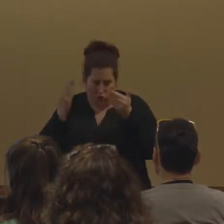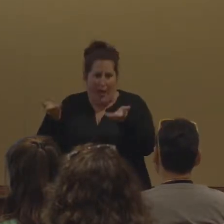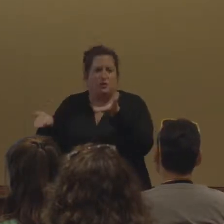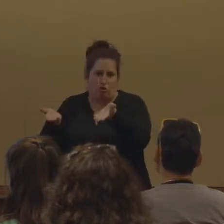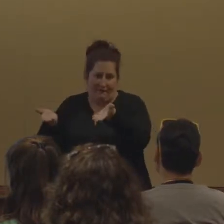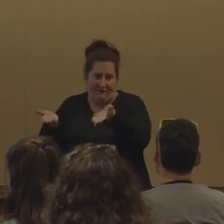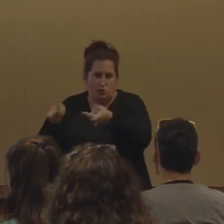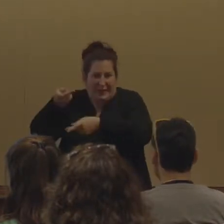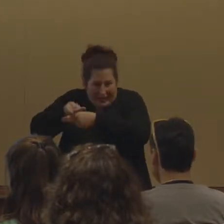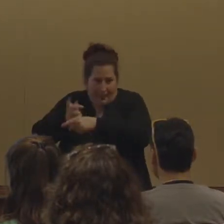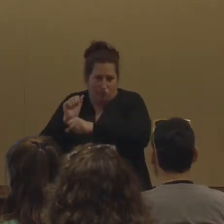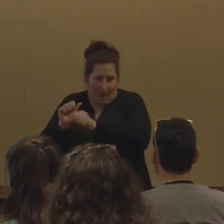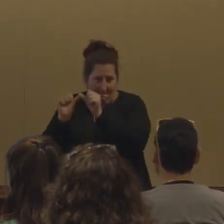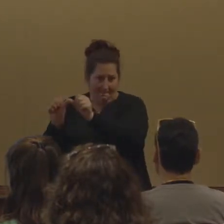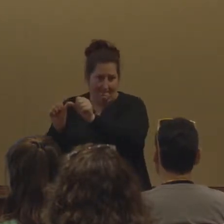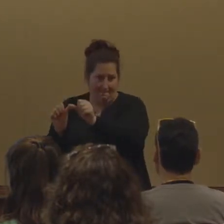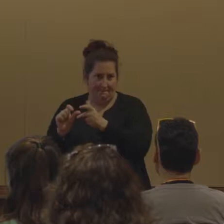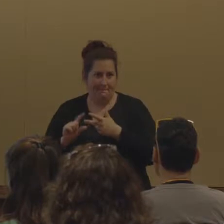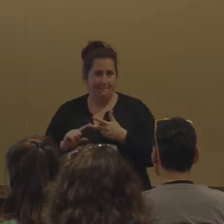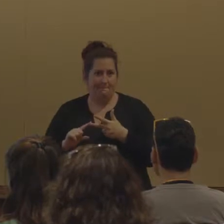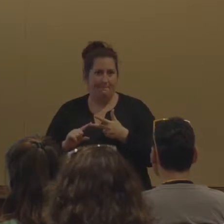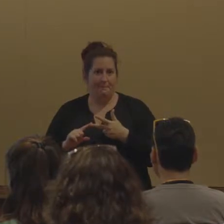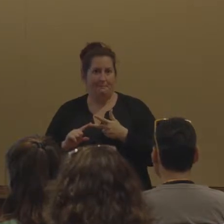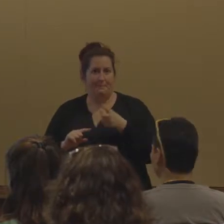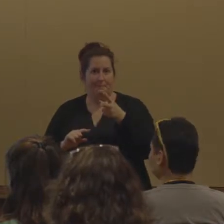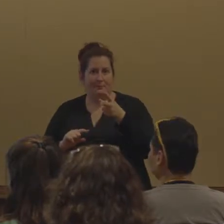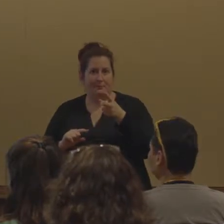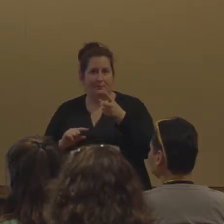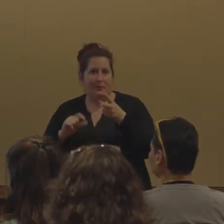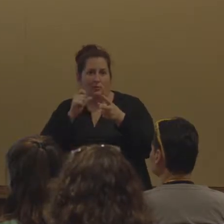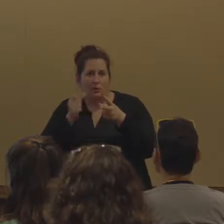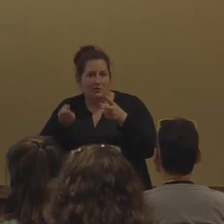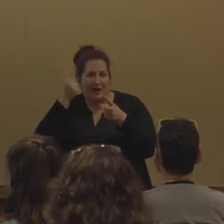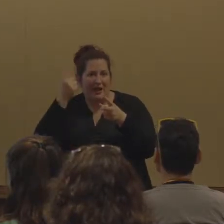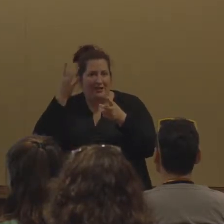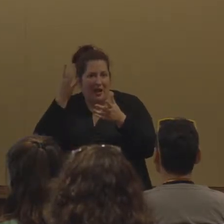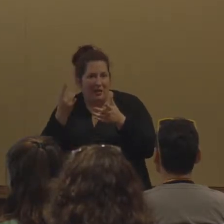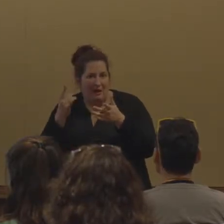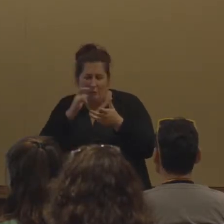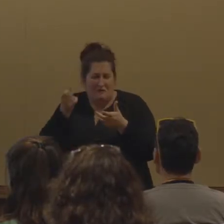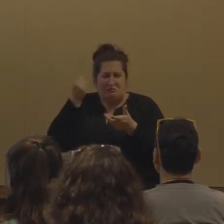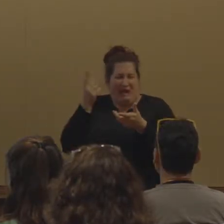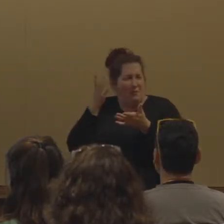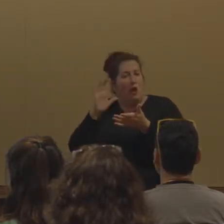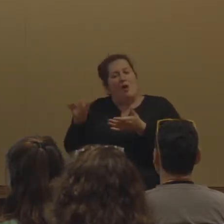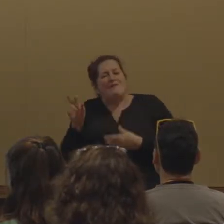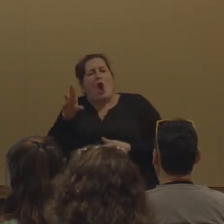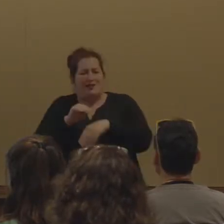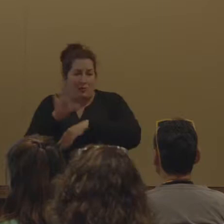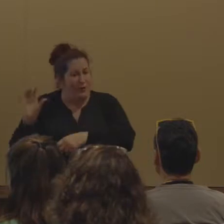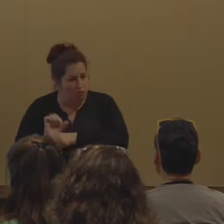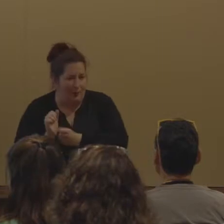them. So it's only those people. I didn't understand it. Yeah, that's why your VR counselor has to do all that. So if